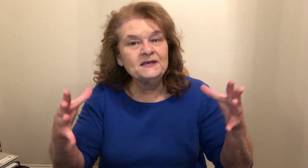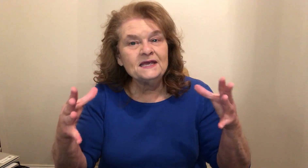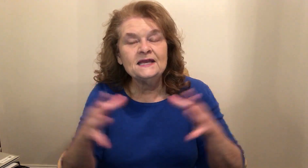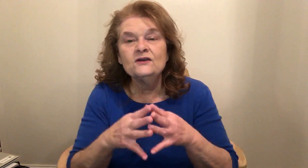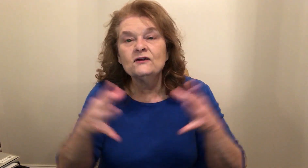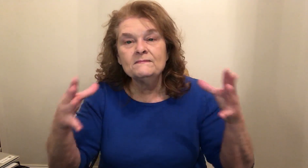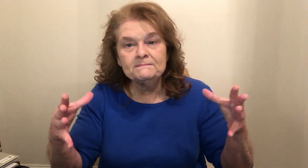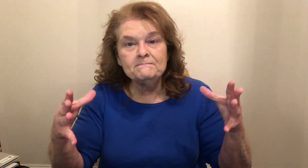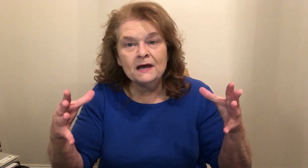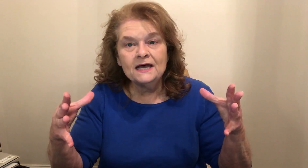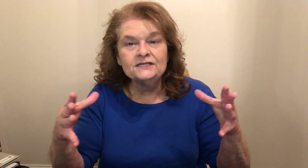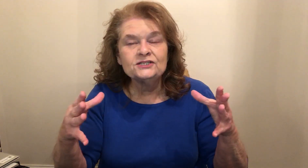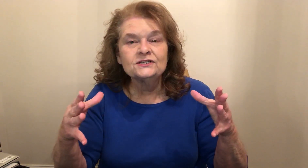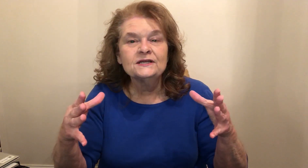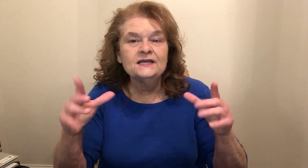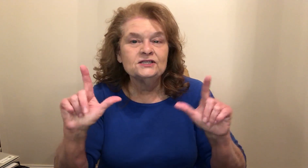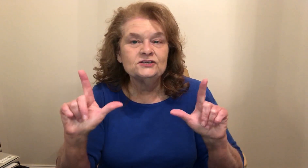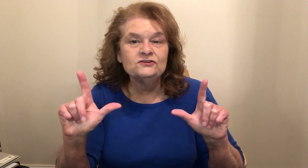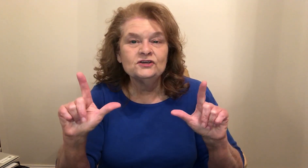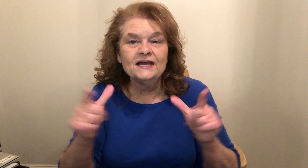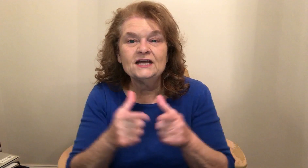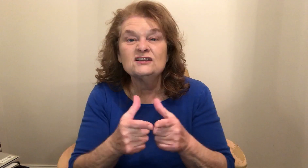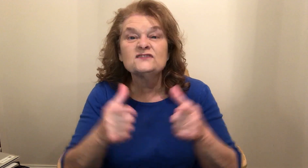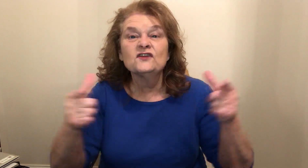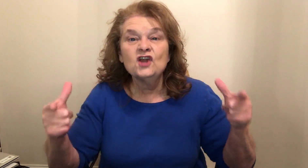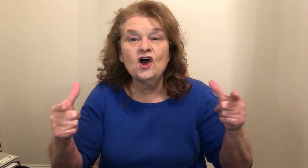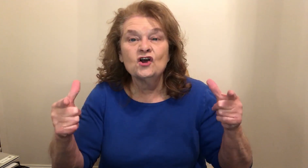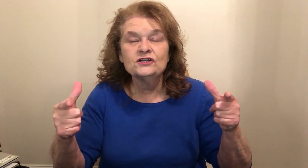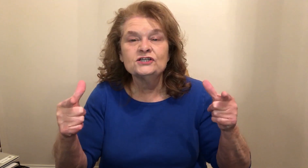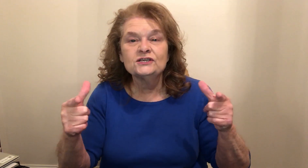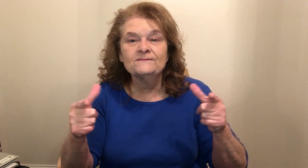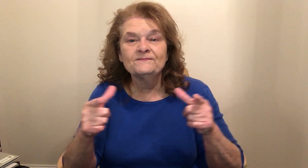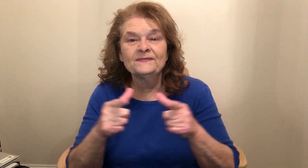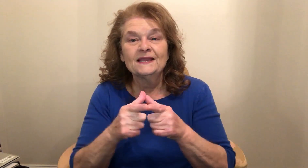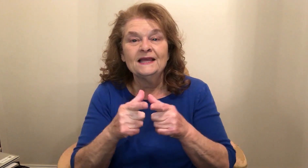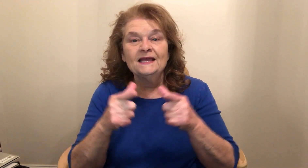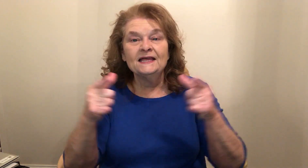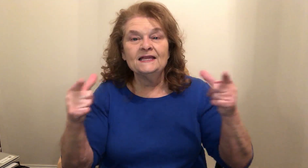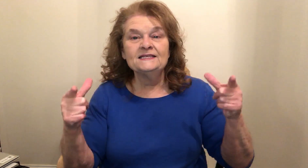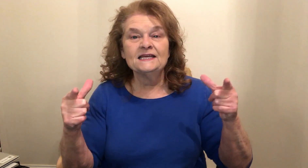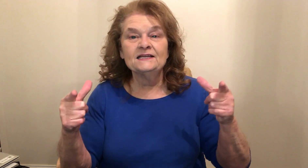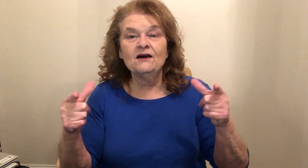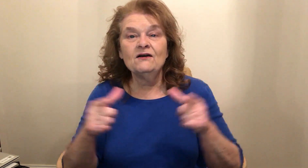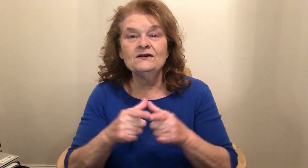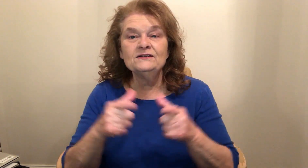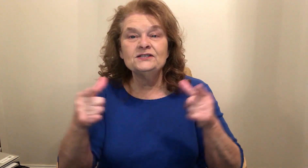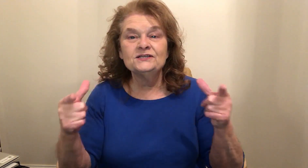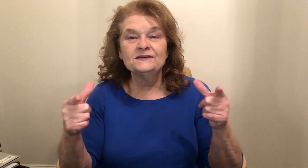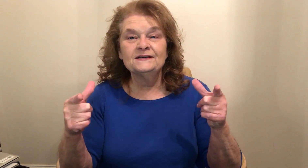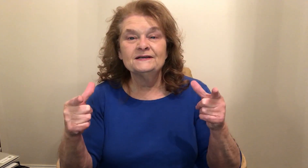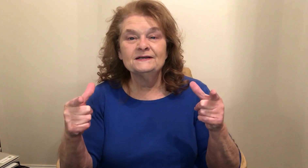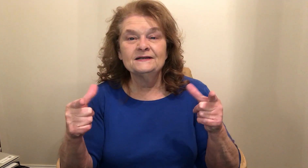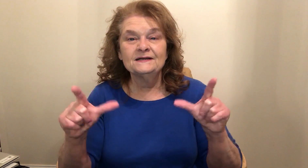big or much. Just use your L's for large. That is a large